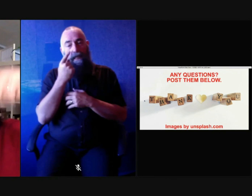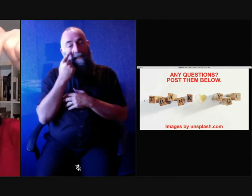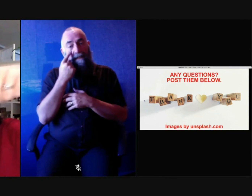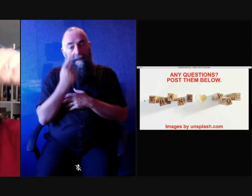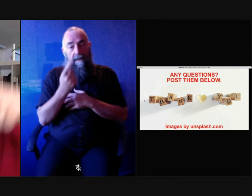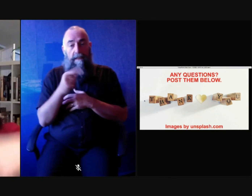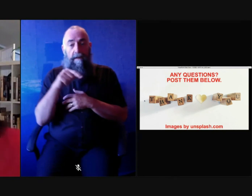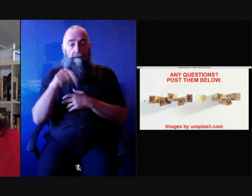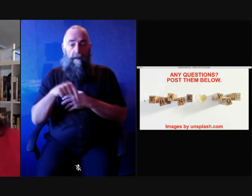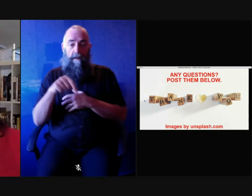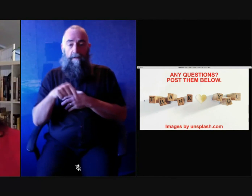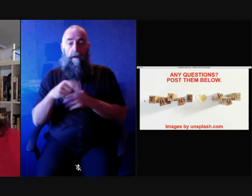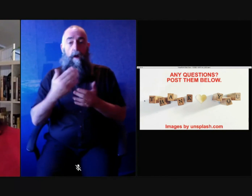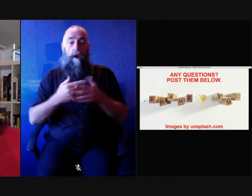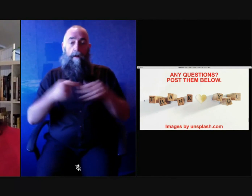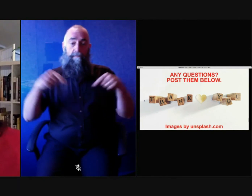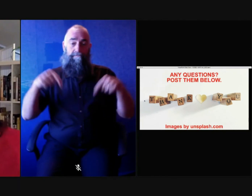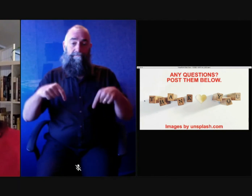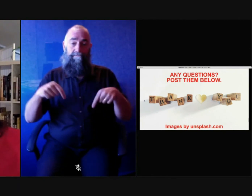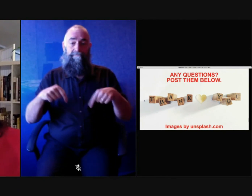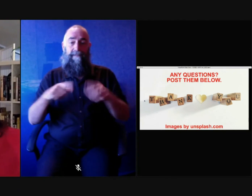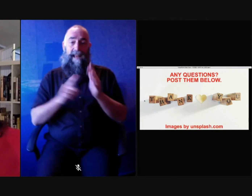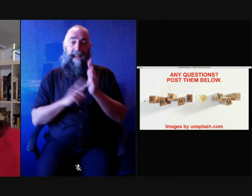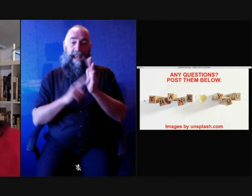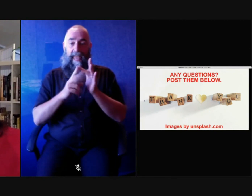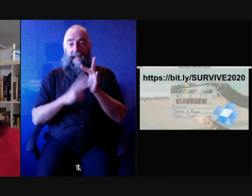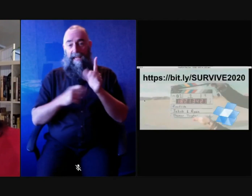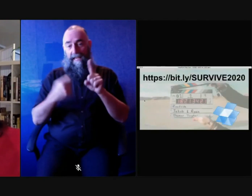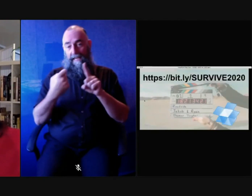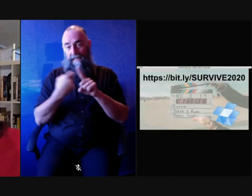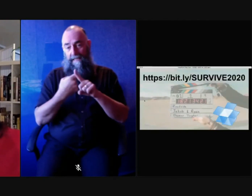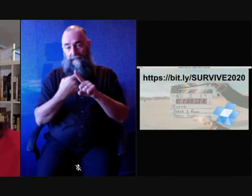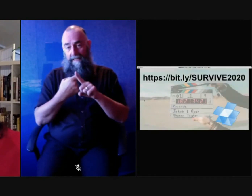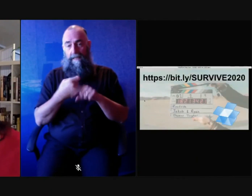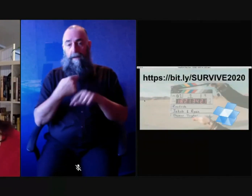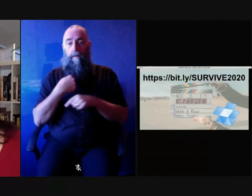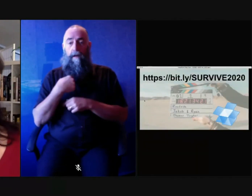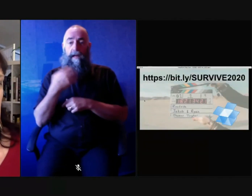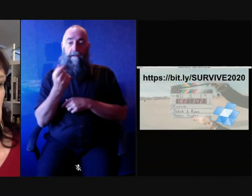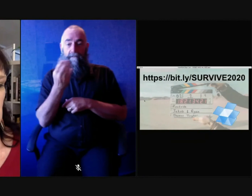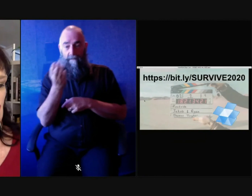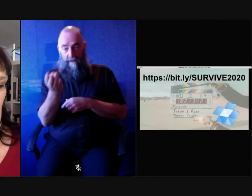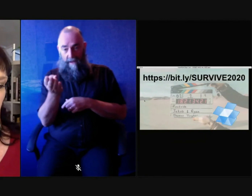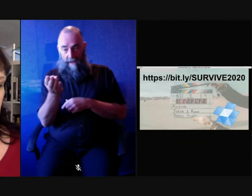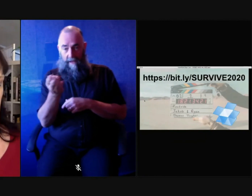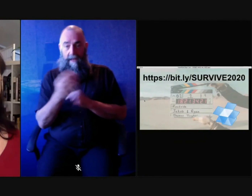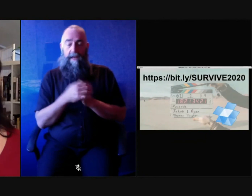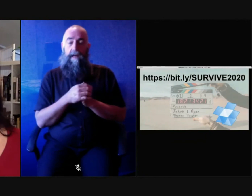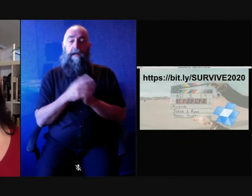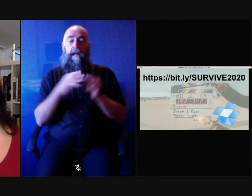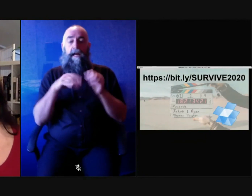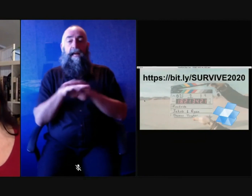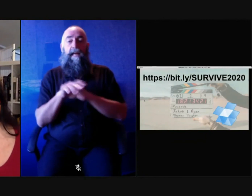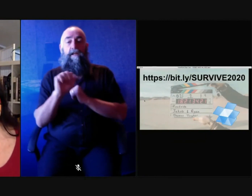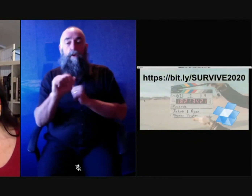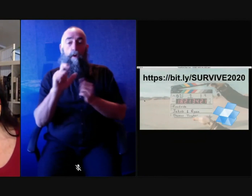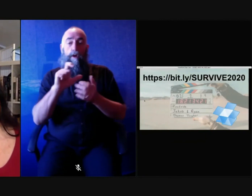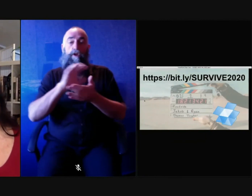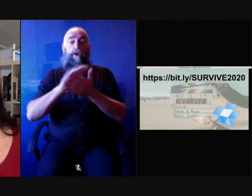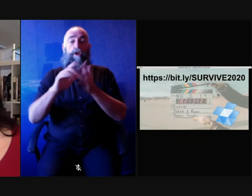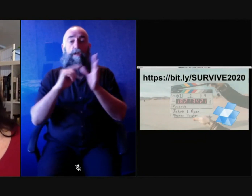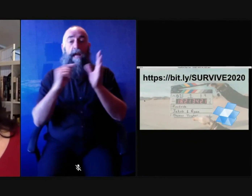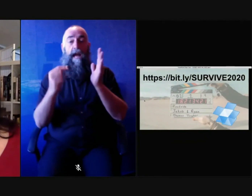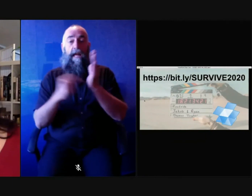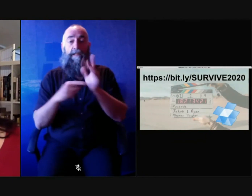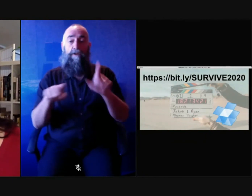webinar on the link below, which is also there in the chat for you.